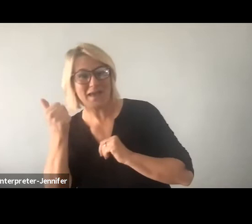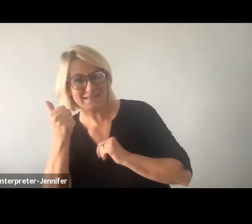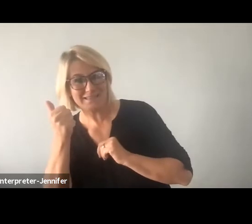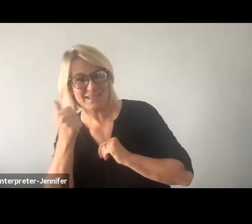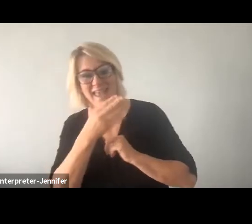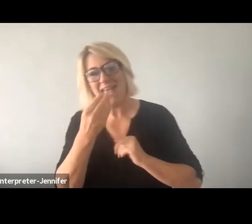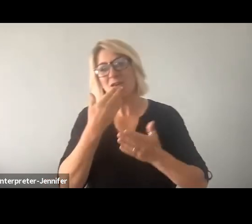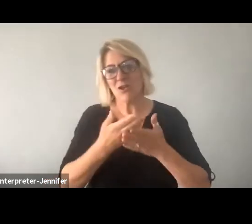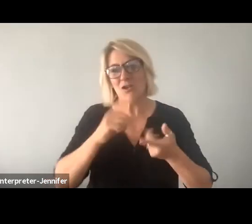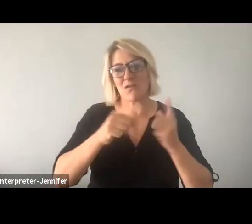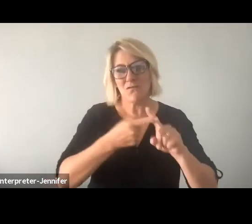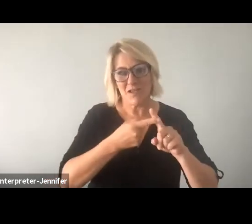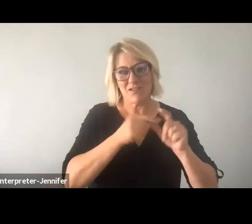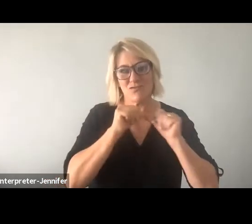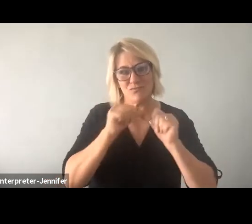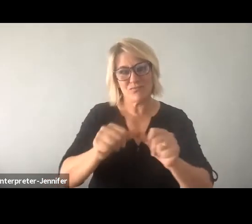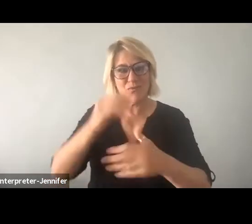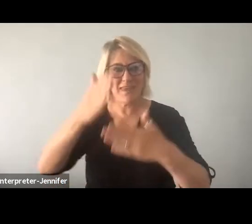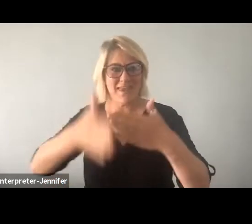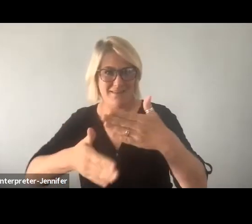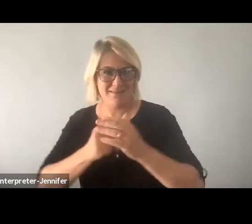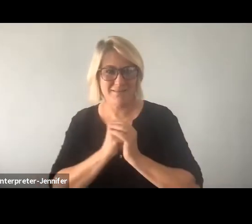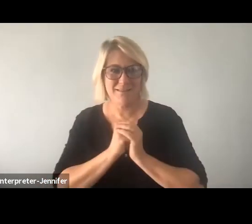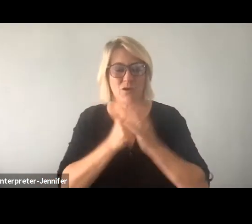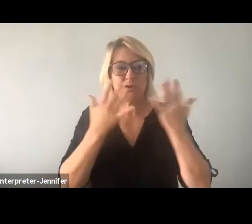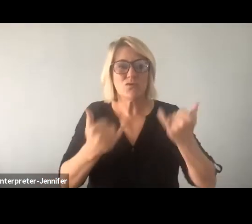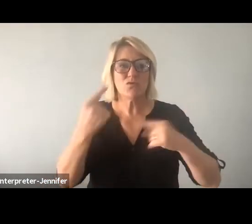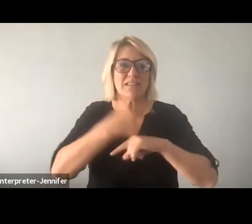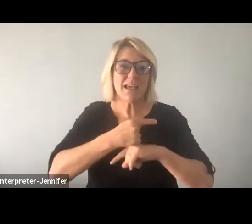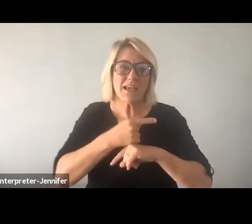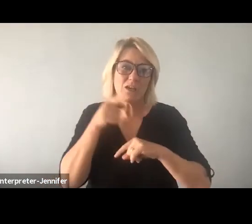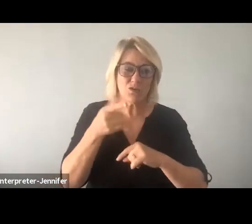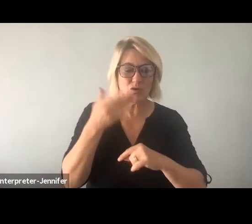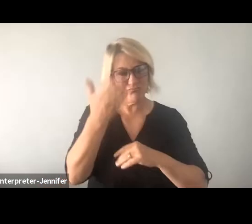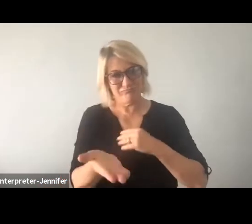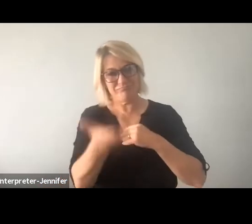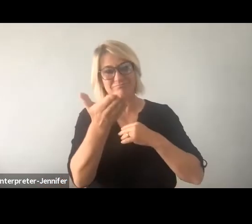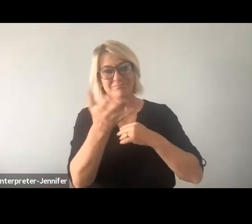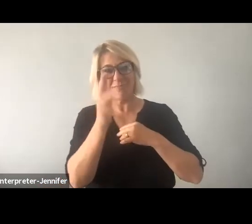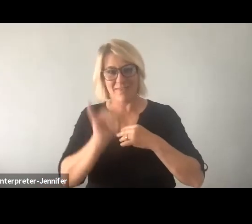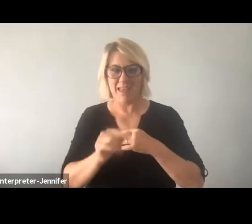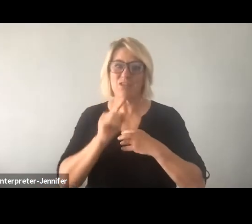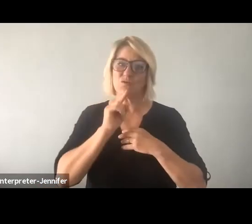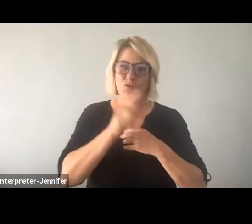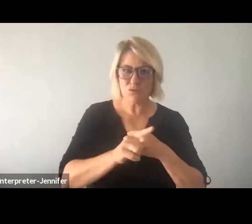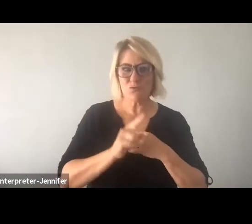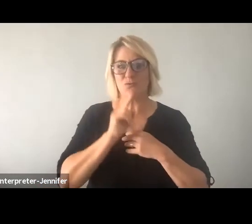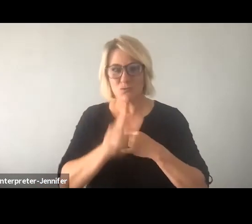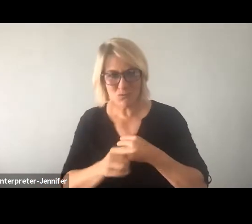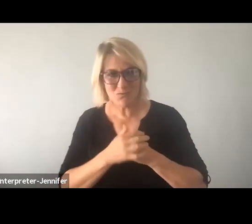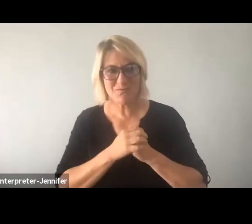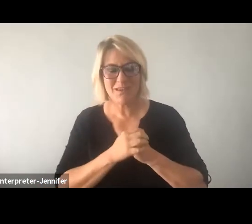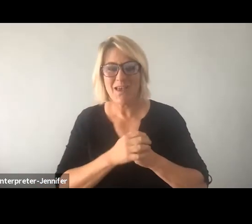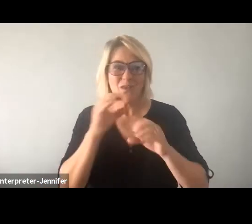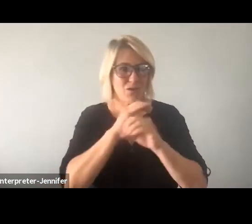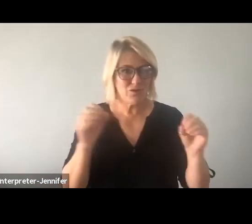friend to the end. Today, you are you, and that is truer than true. There's no